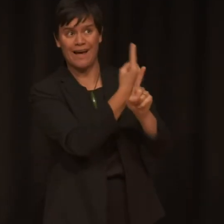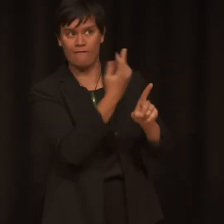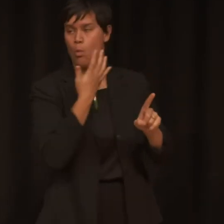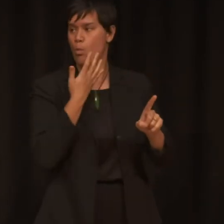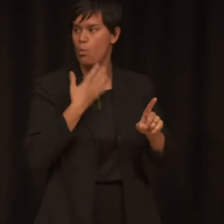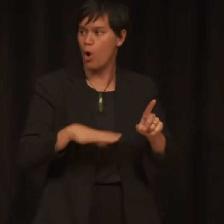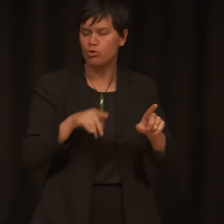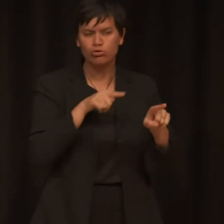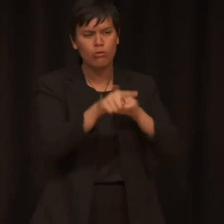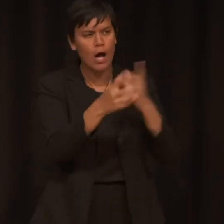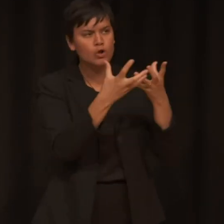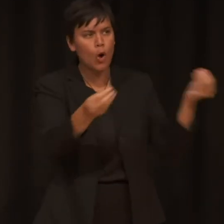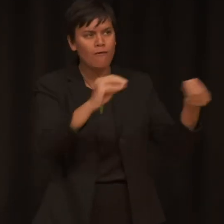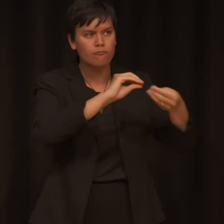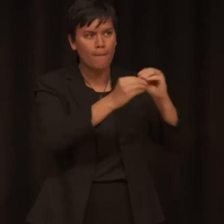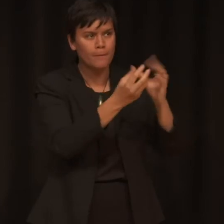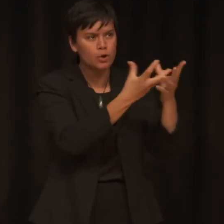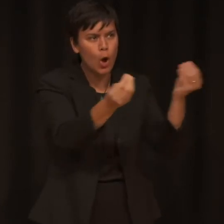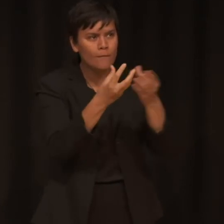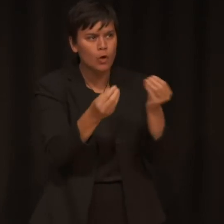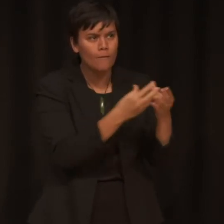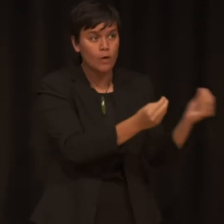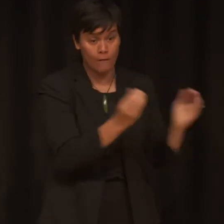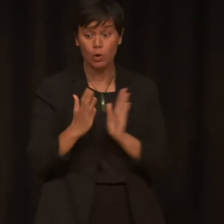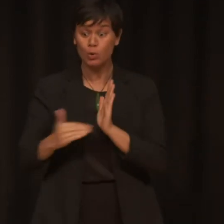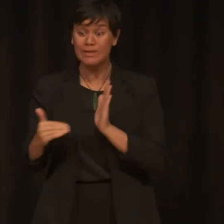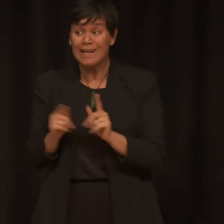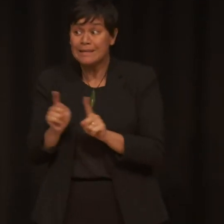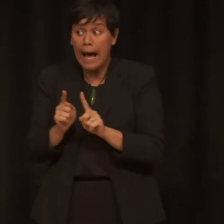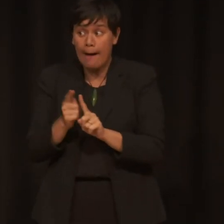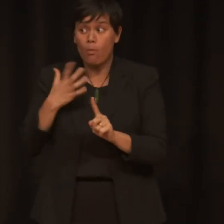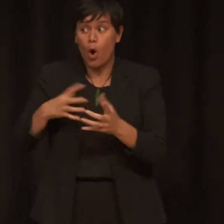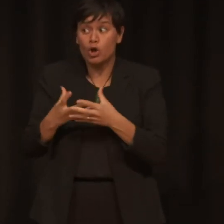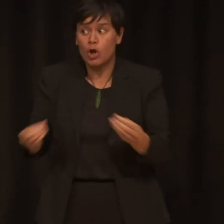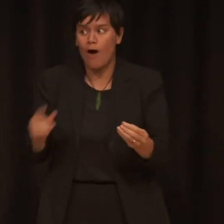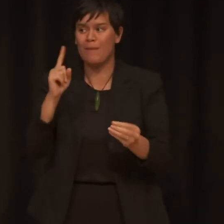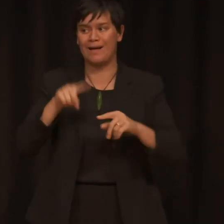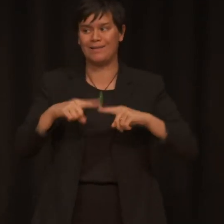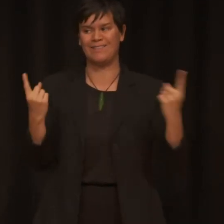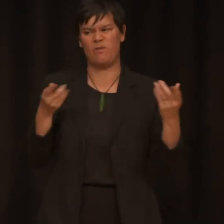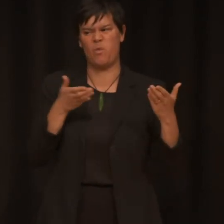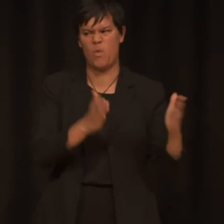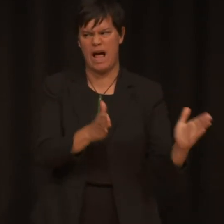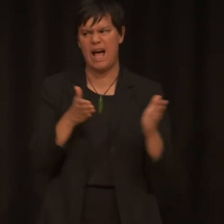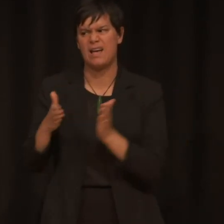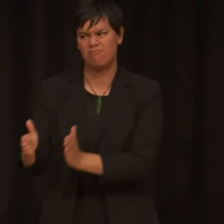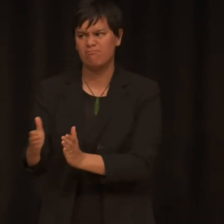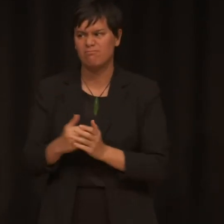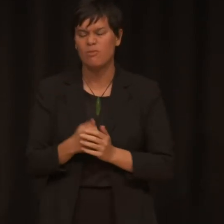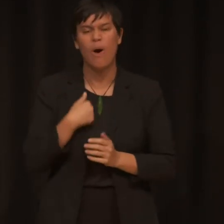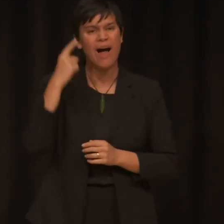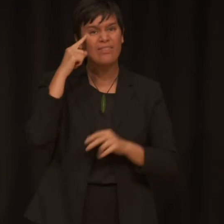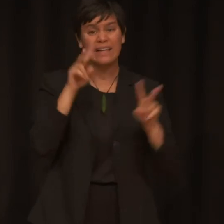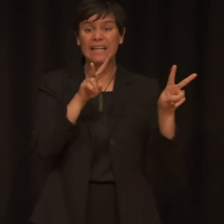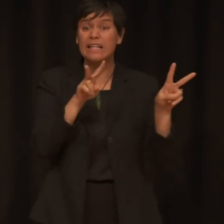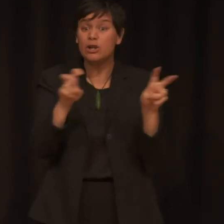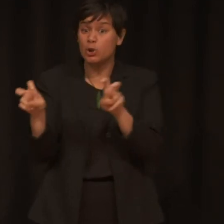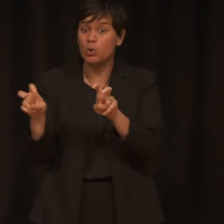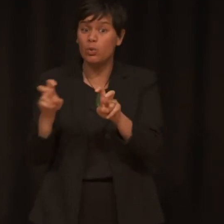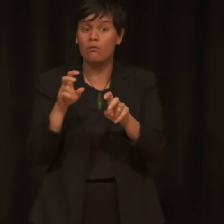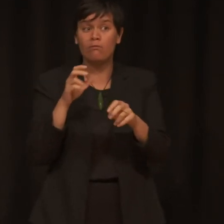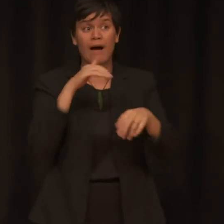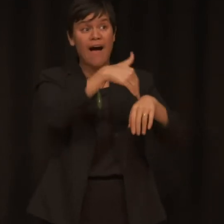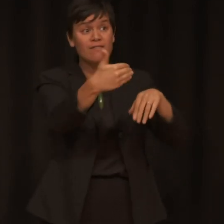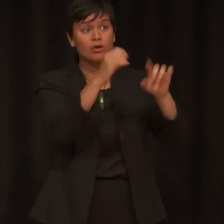some of those issues. We are too, but we're using different avenues to pursue that. So the issue, I think, is global, even if